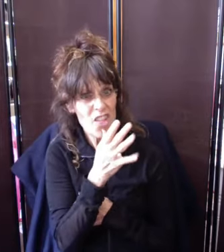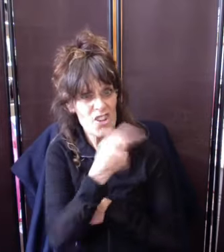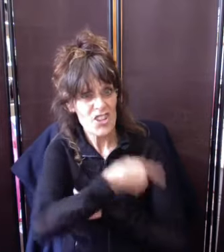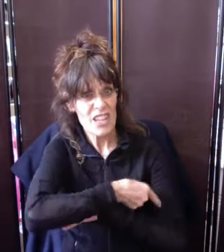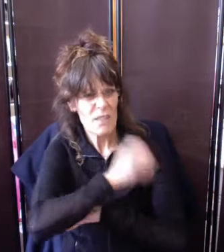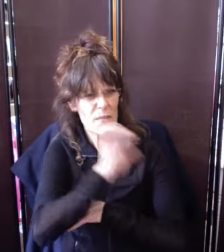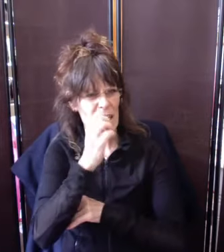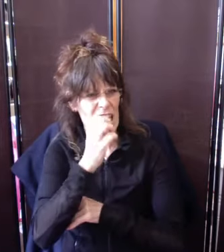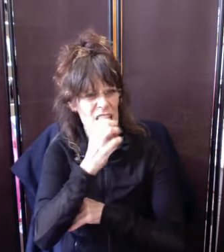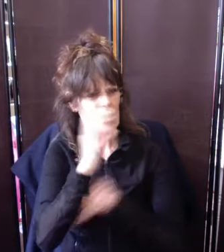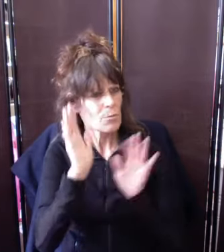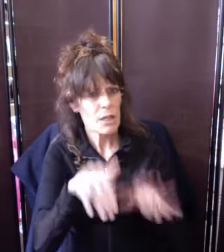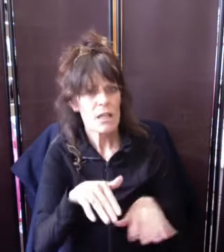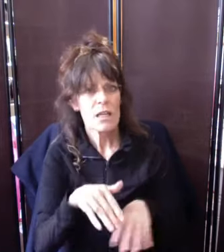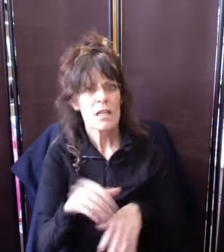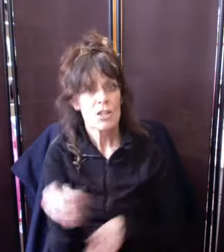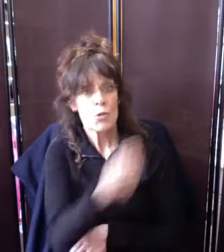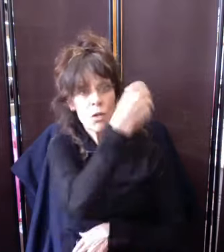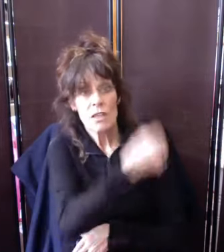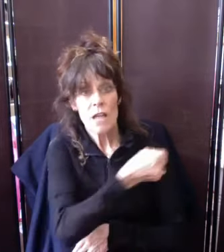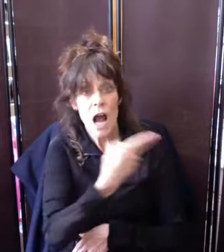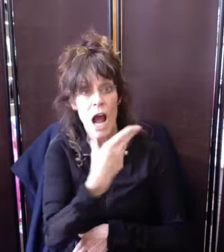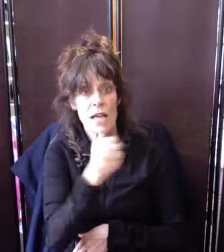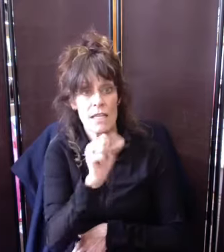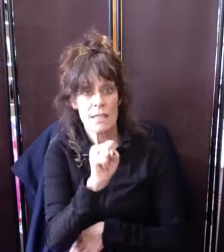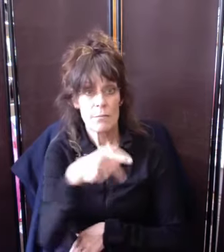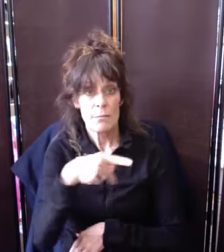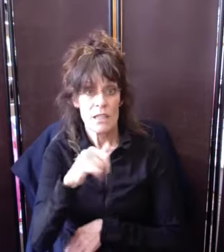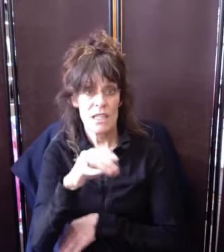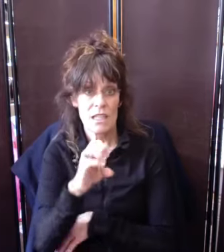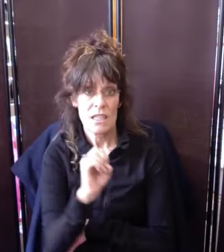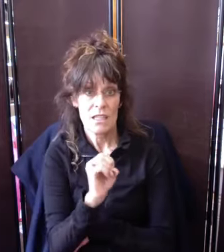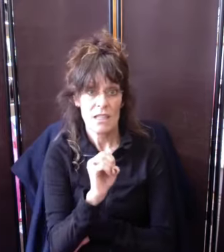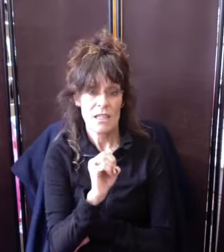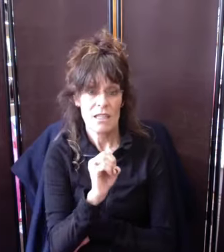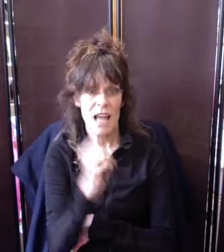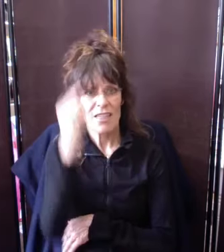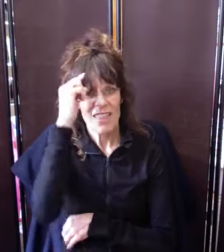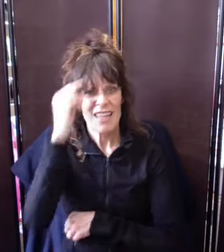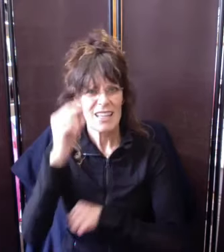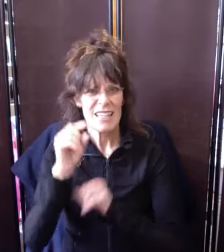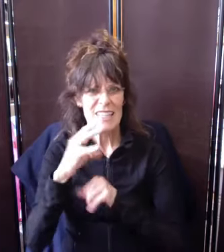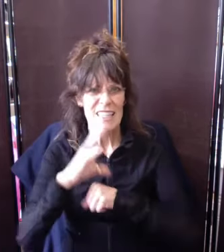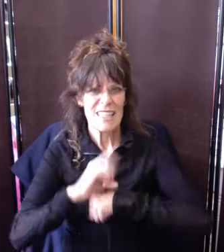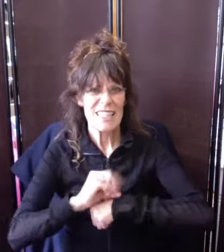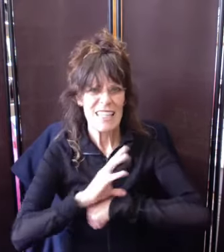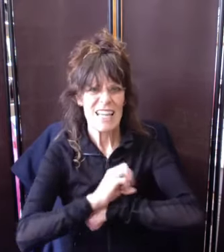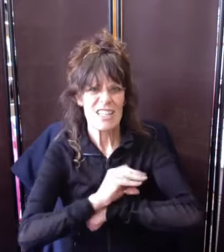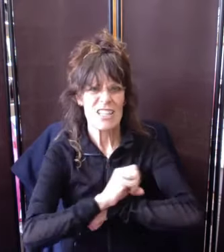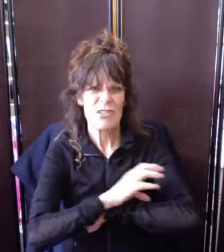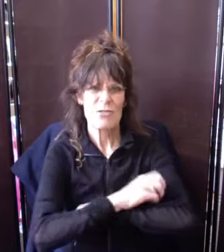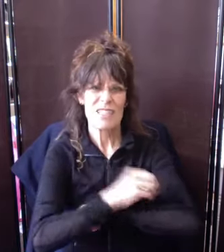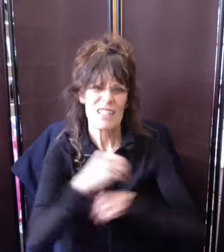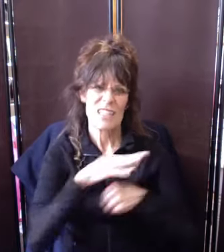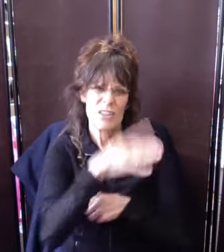anyway, I put her in hospice. And I honestly think the cancer got in her brain. For 25 years, I've been making amends to her.